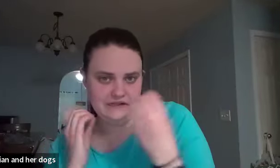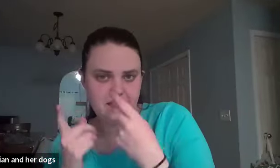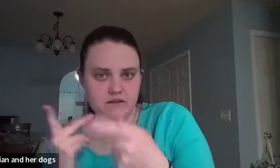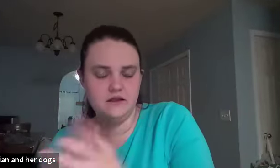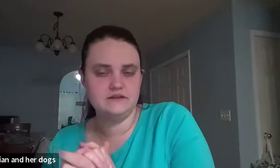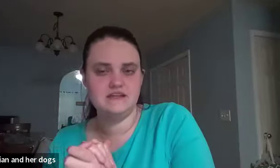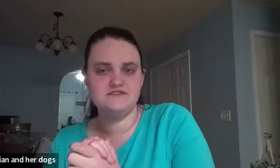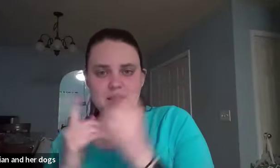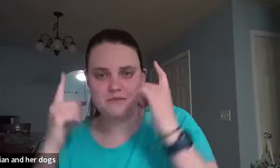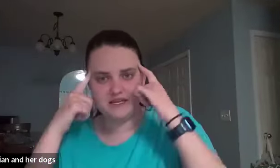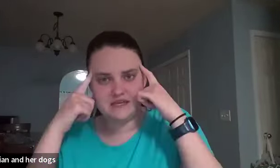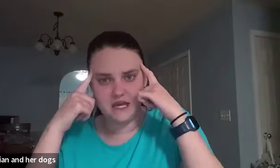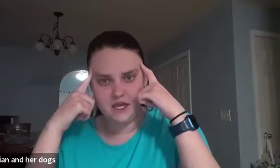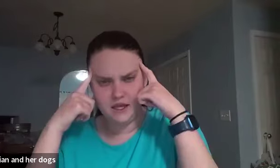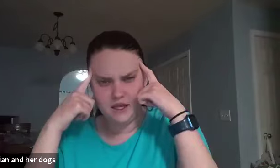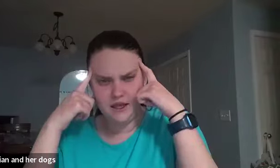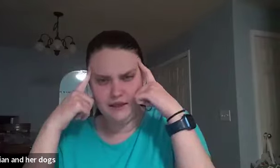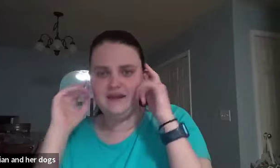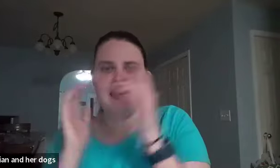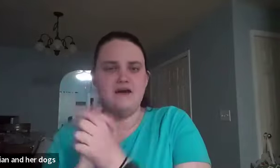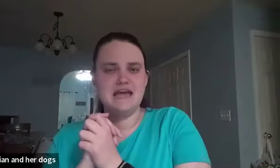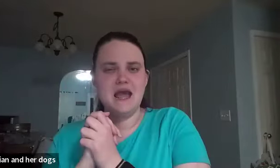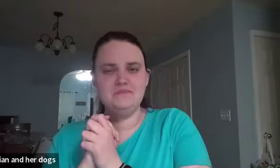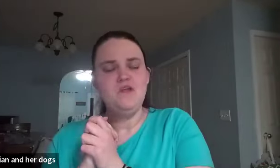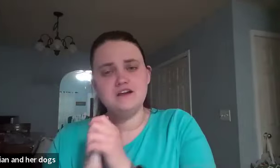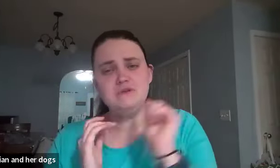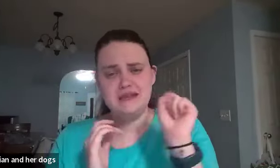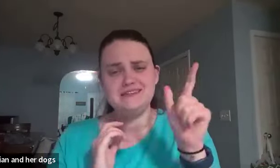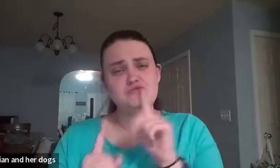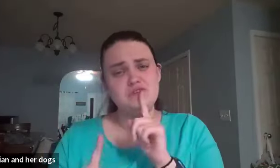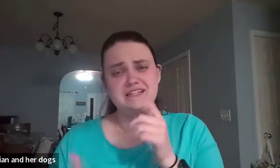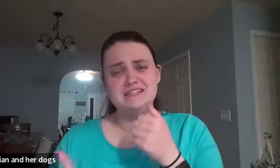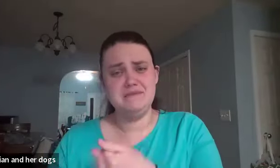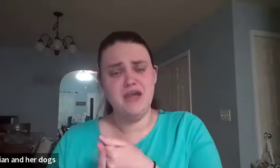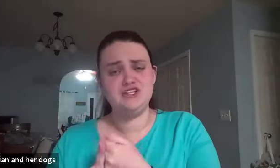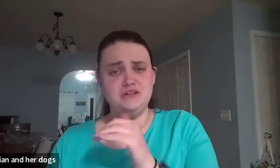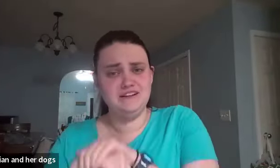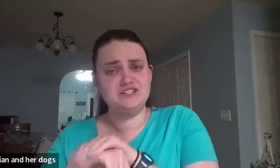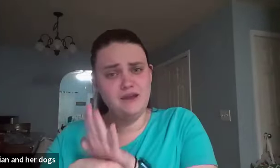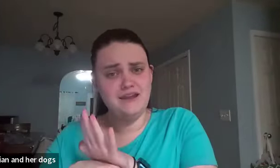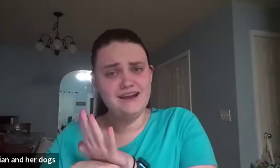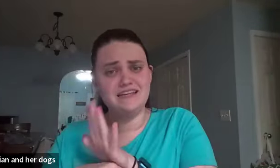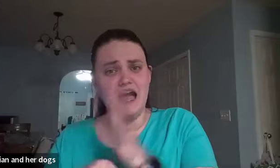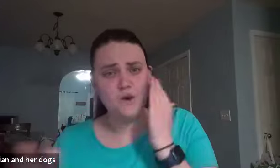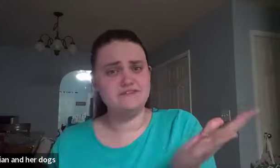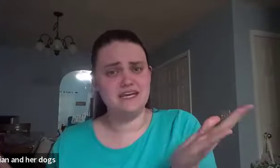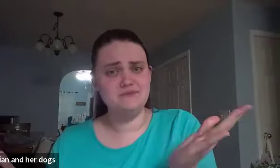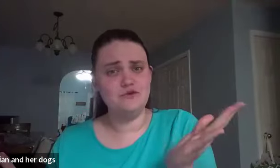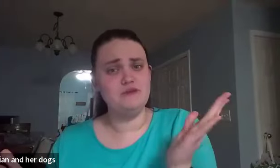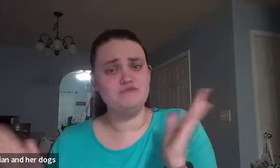eat that and stuff. So my brain's like, how does that happen? Also, ASL really does impact your English. Okay, guys, I know I've said it before, but it